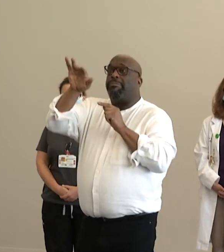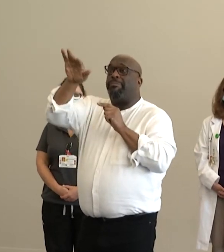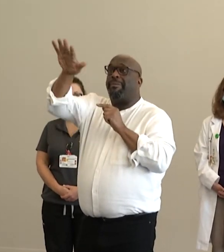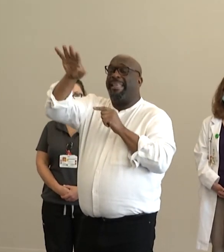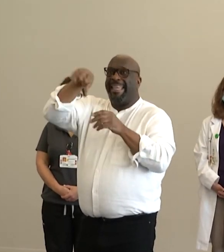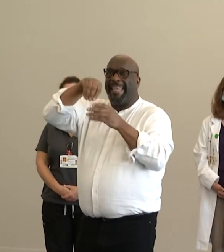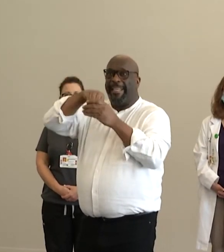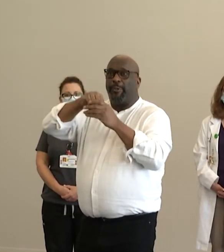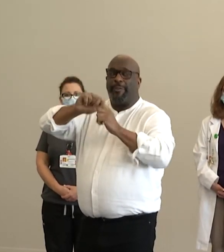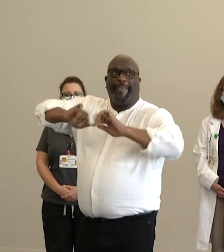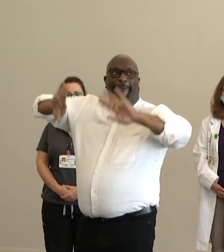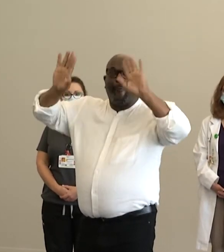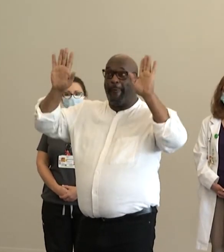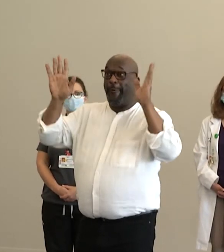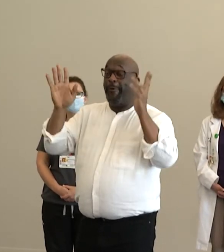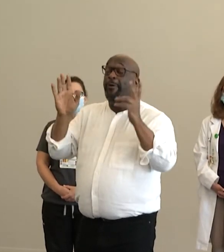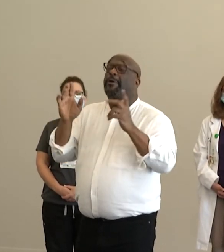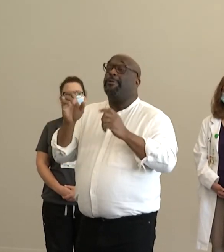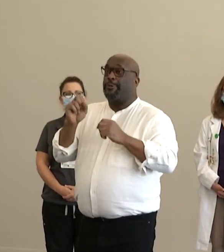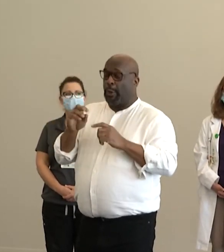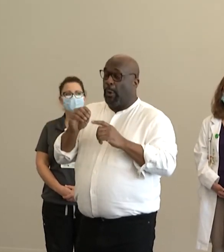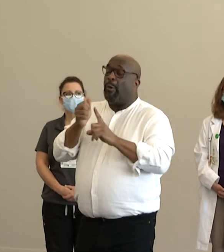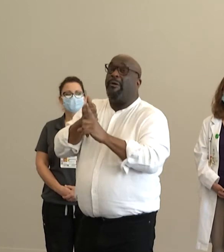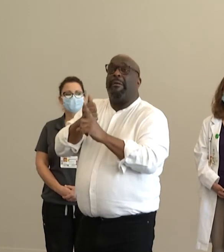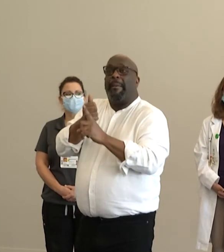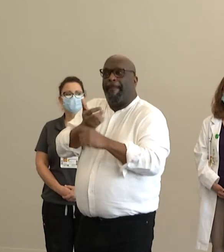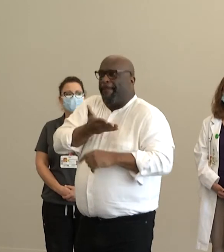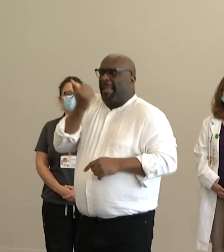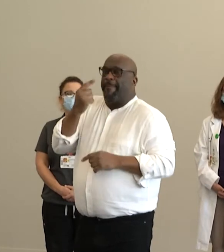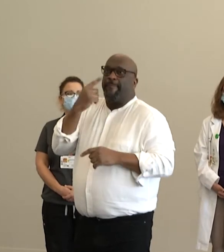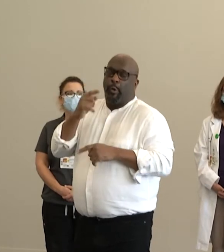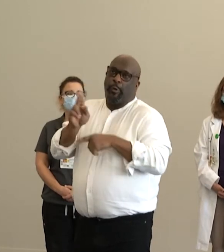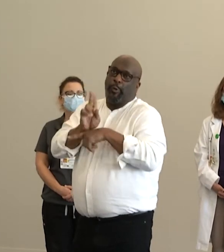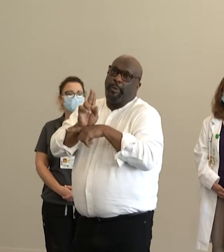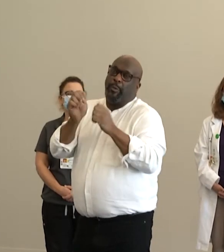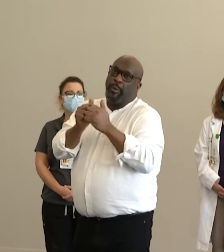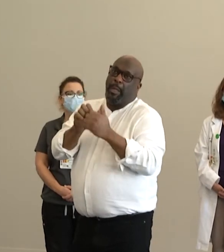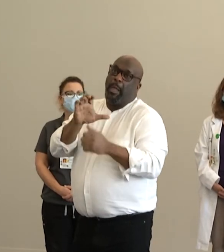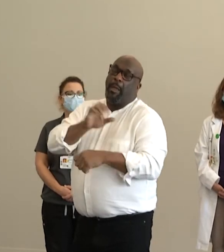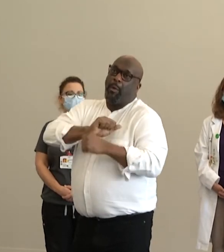environment, it was optimized for the COVID positive patients.